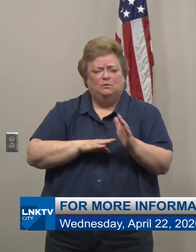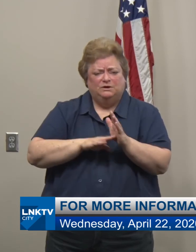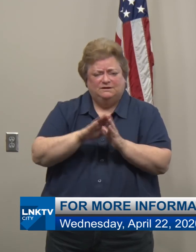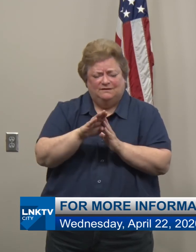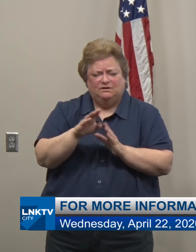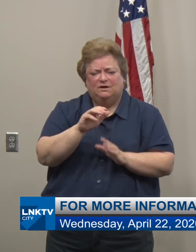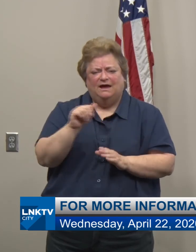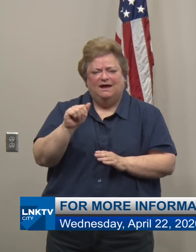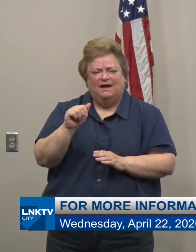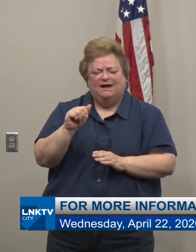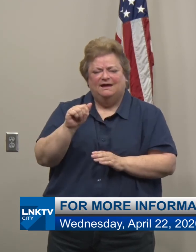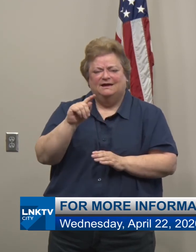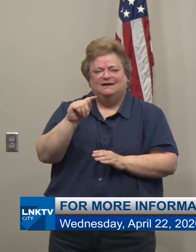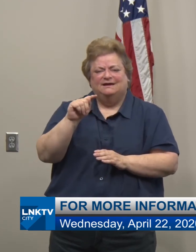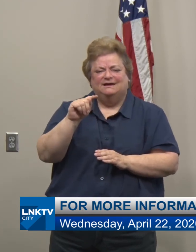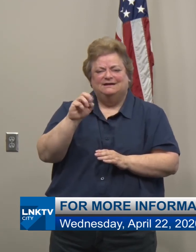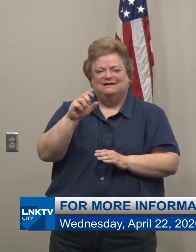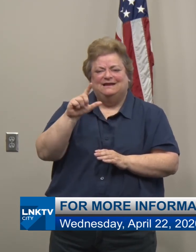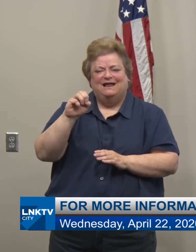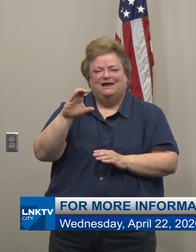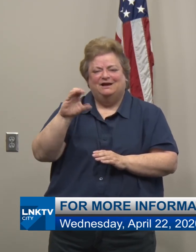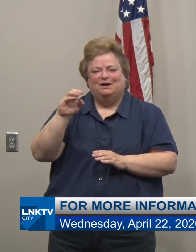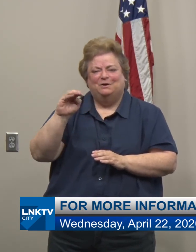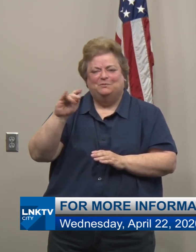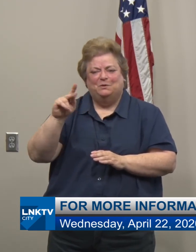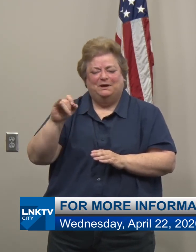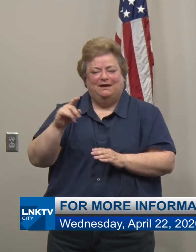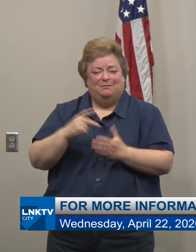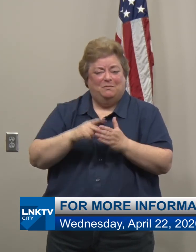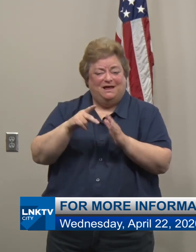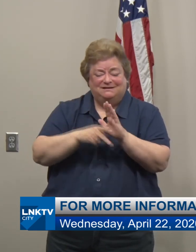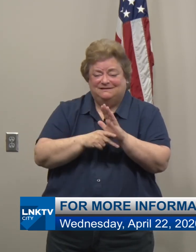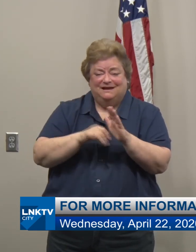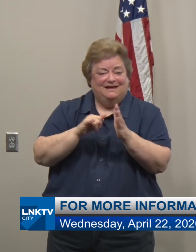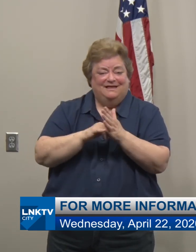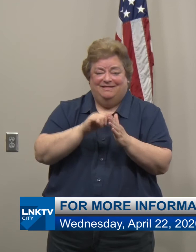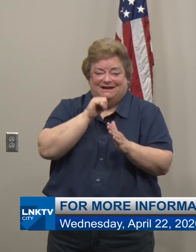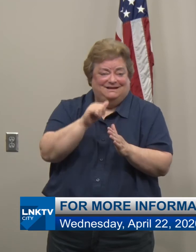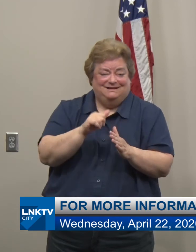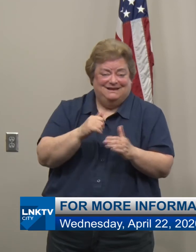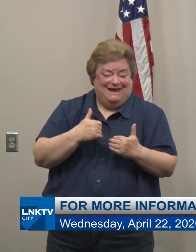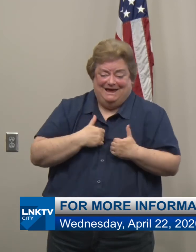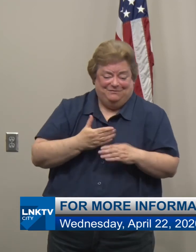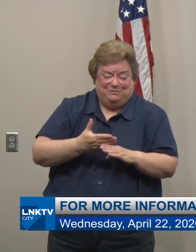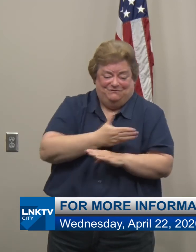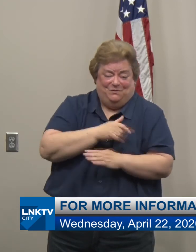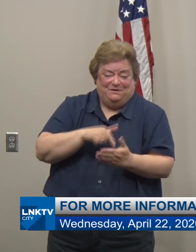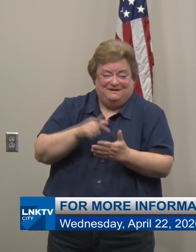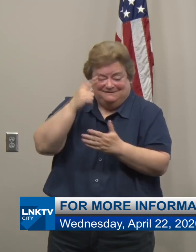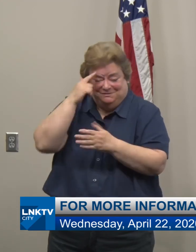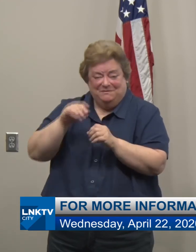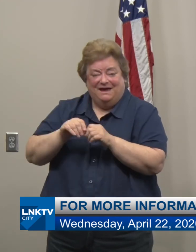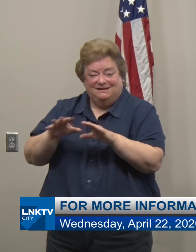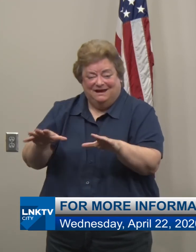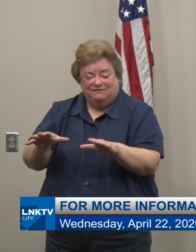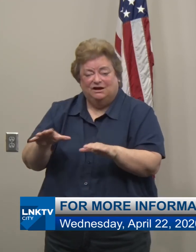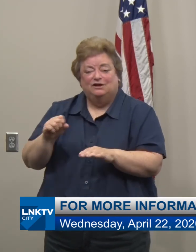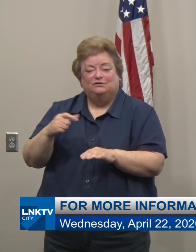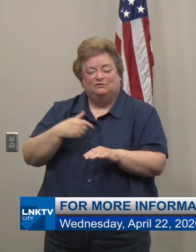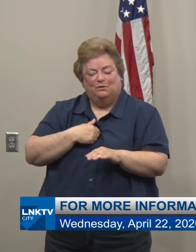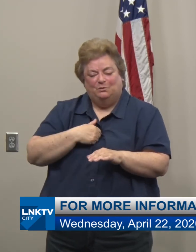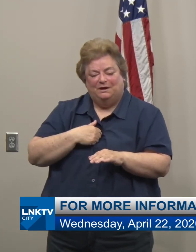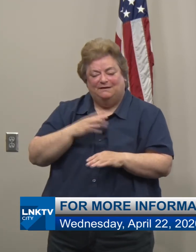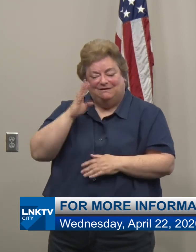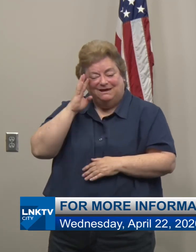telecommuting policy that didn't exist prior to this pandemic. And so that was one way that we innovated and